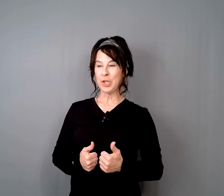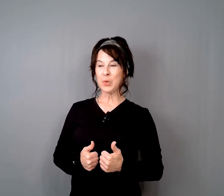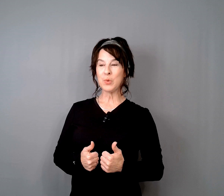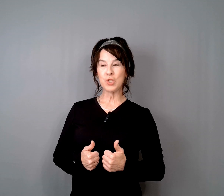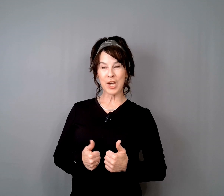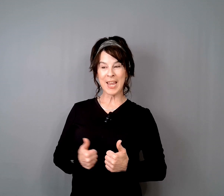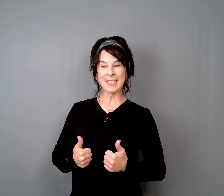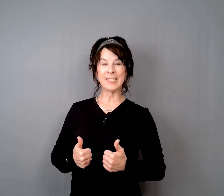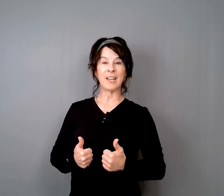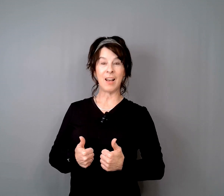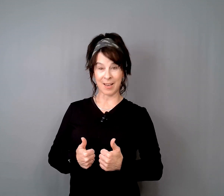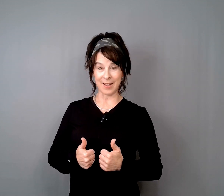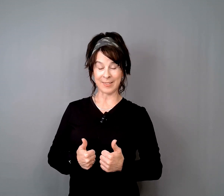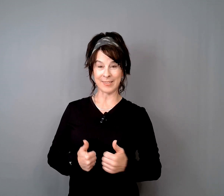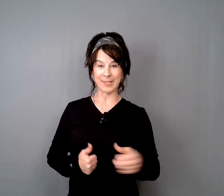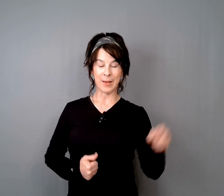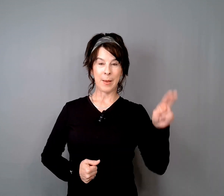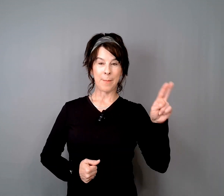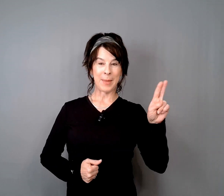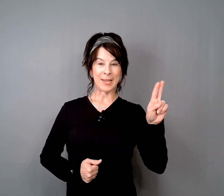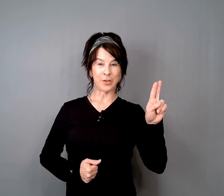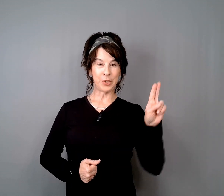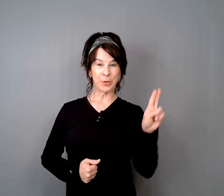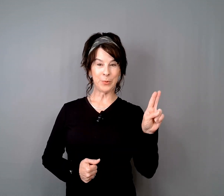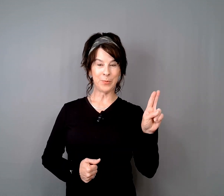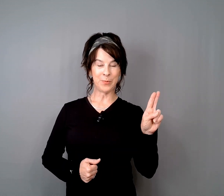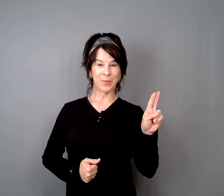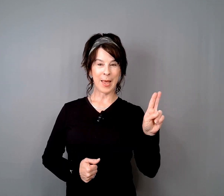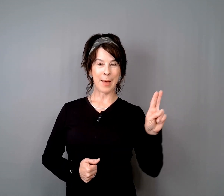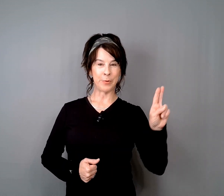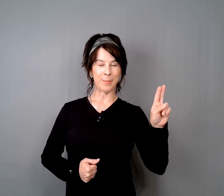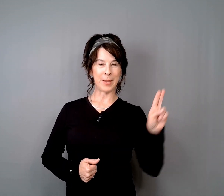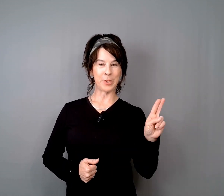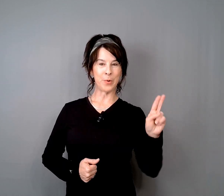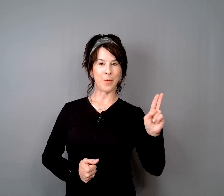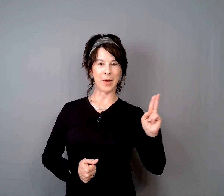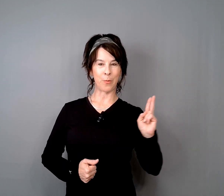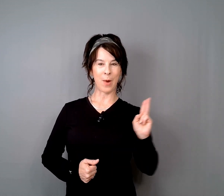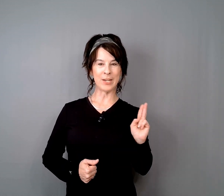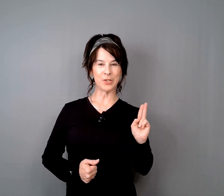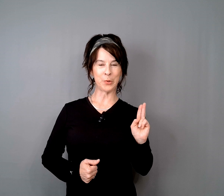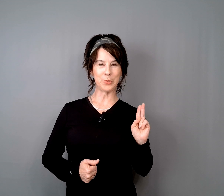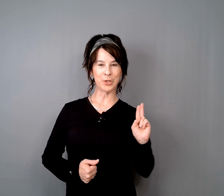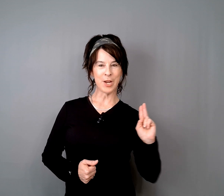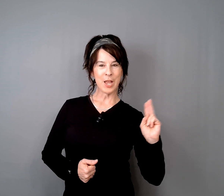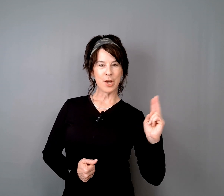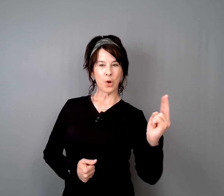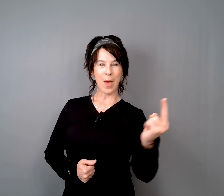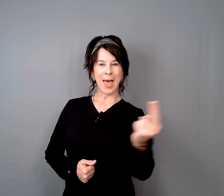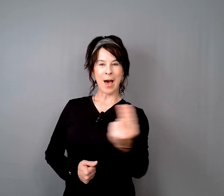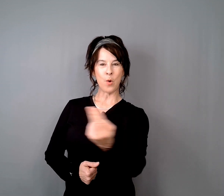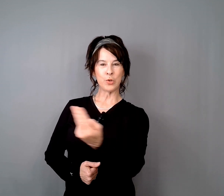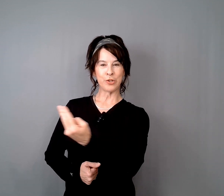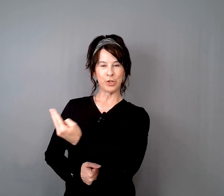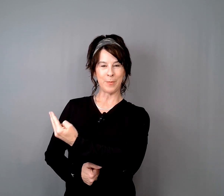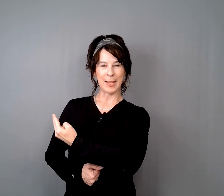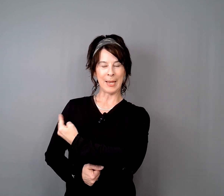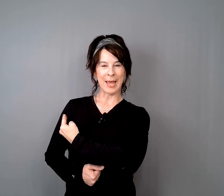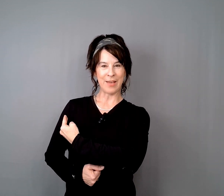you chased us. Make a U. I put my U on my right shoulder. Go out to my